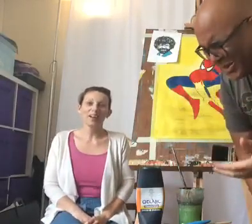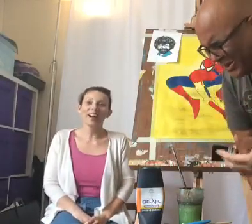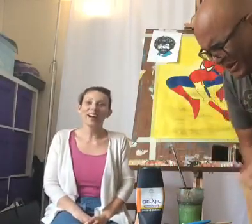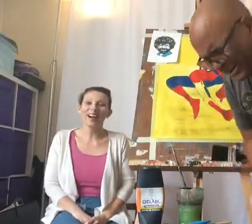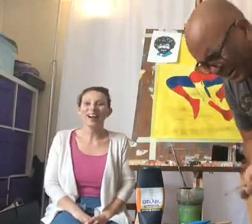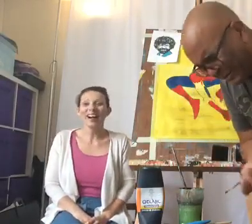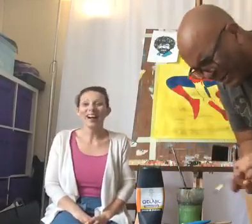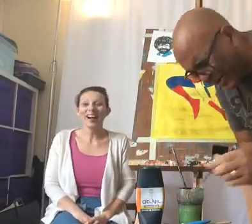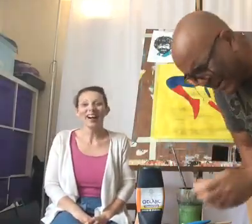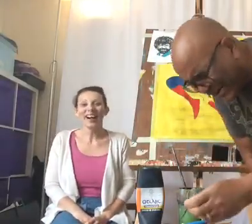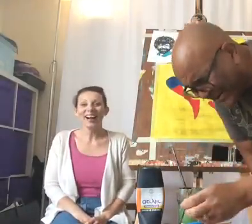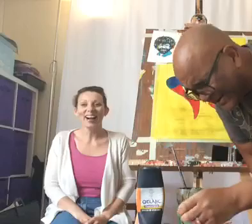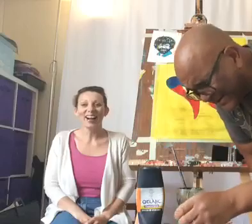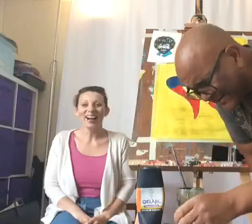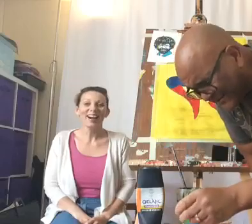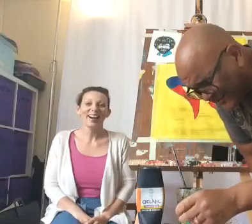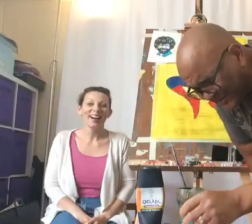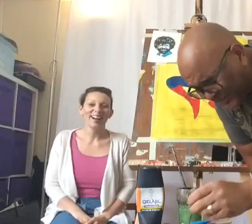school. Blimey.